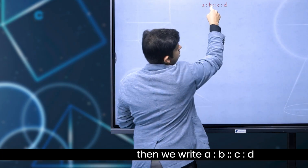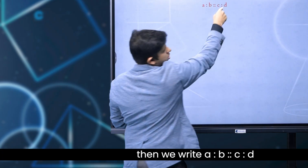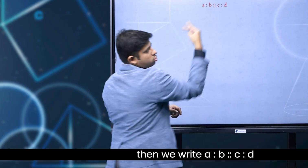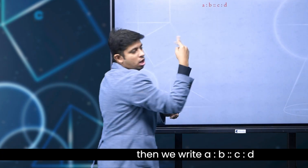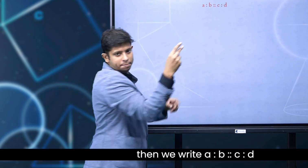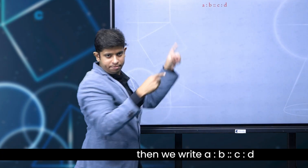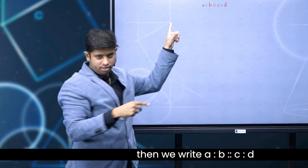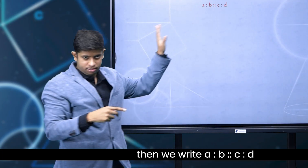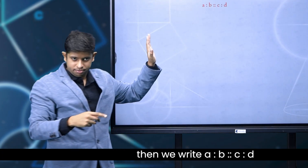D,